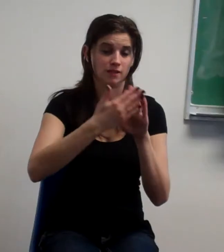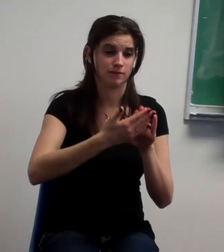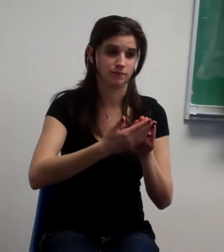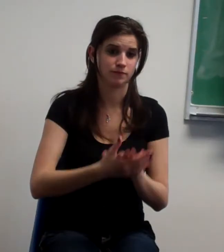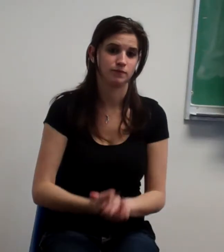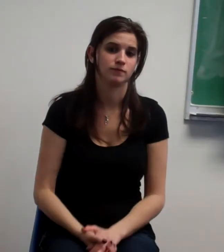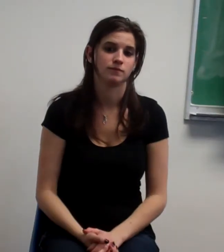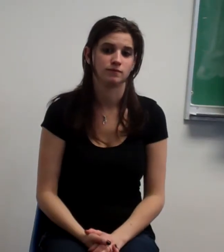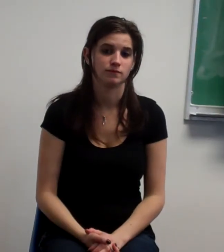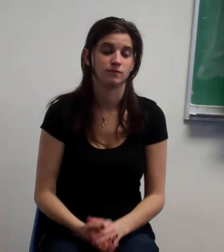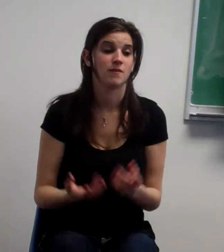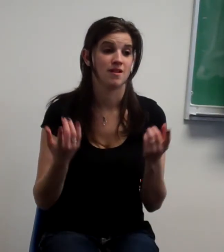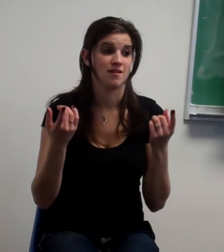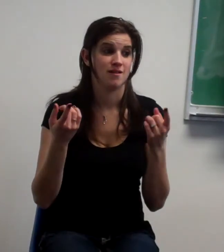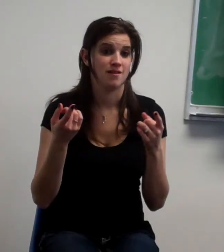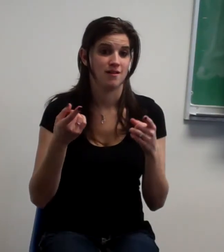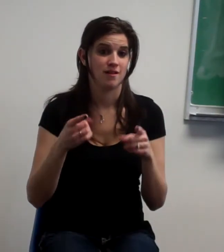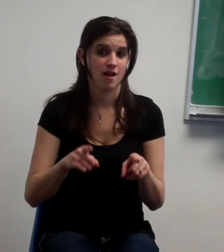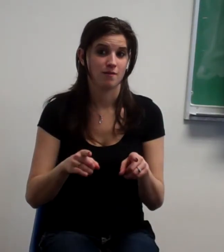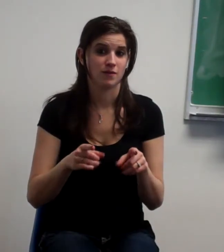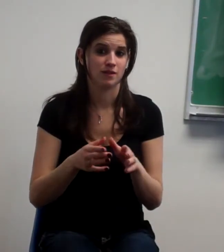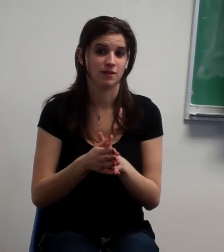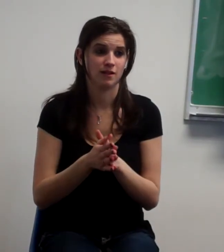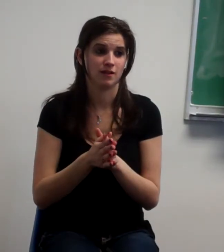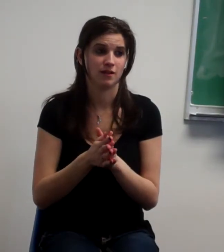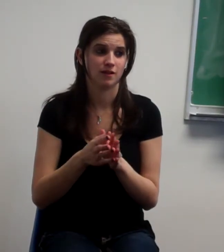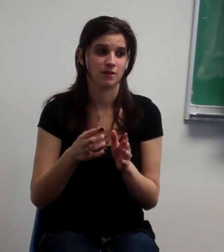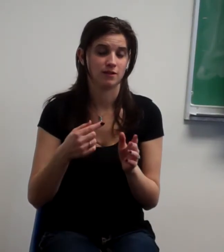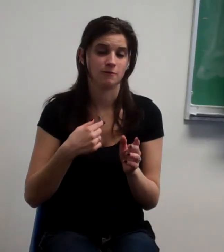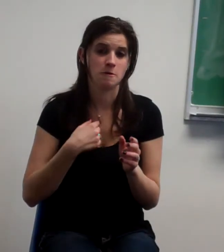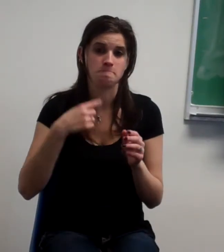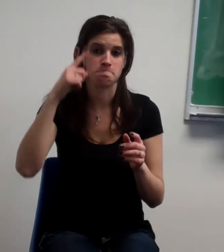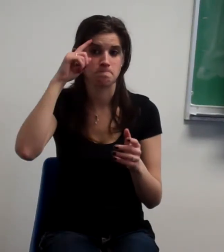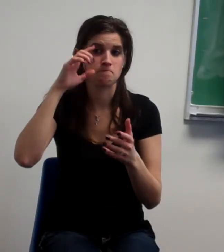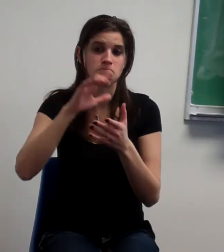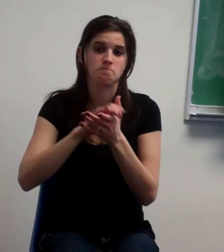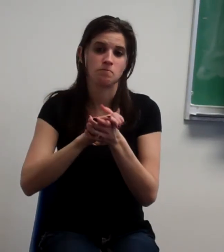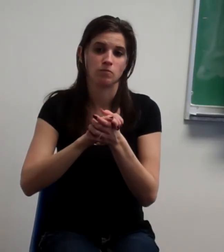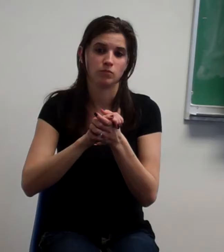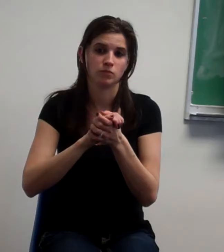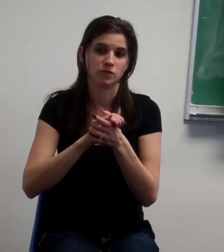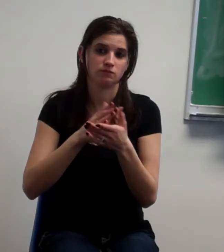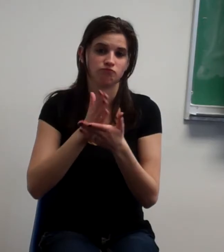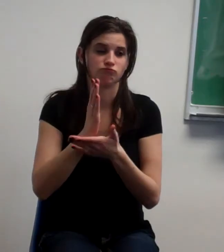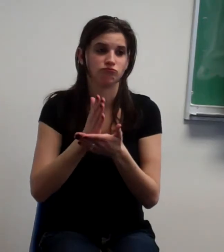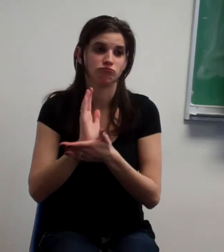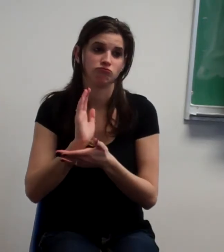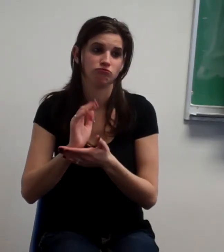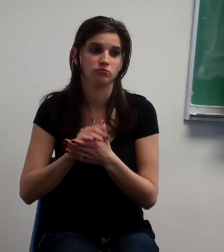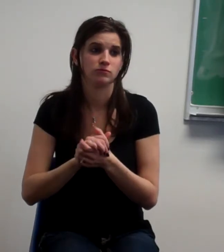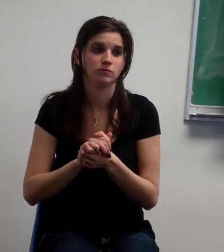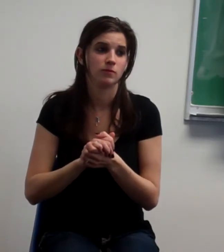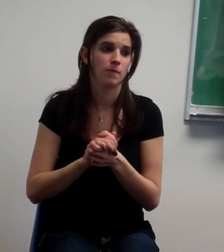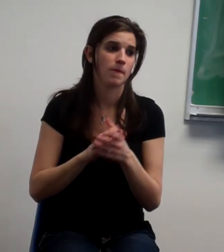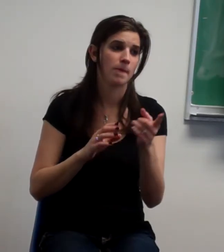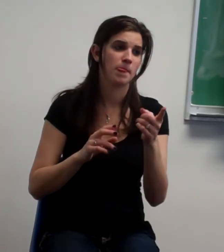into his own hand, right? Religious powers in his own hand, right? He was taking over and judging them,